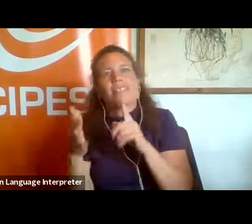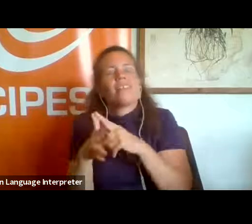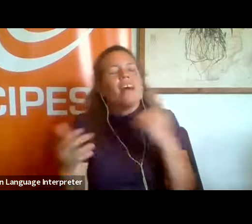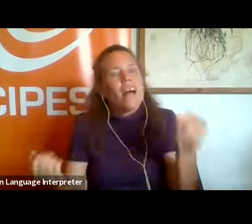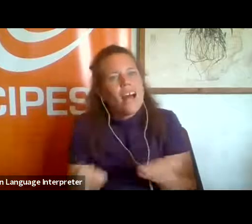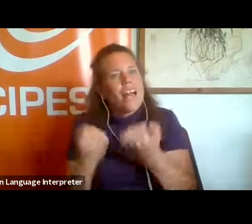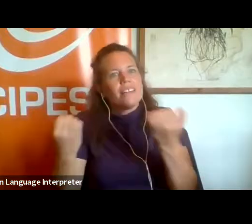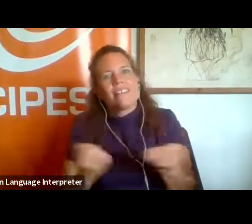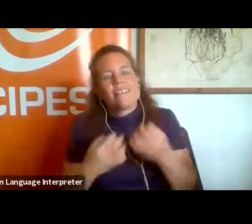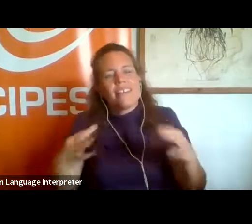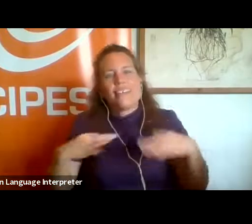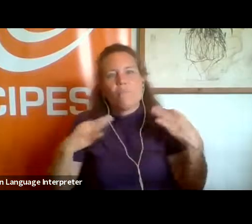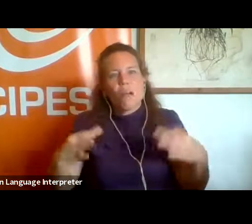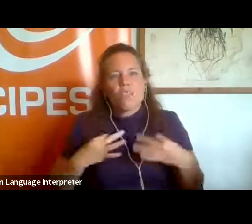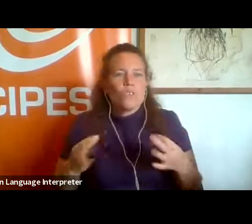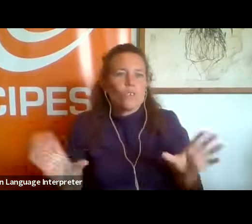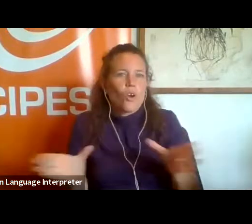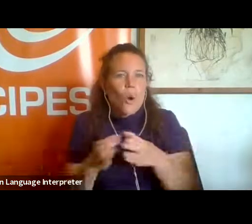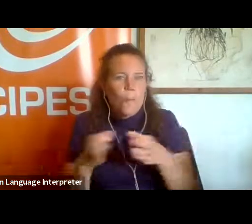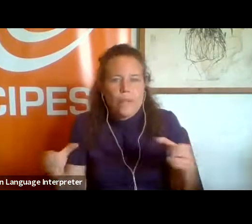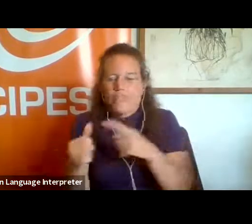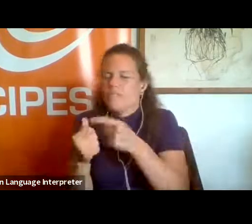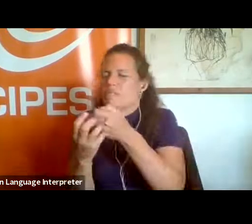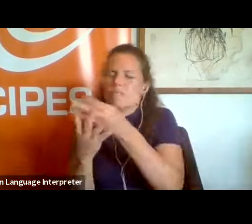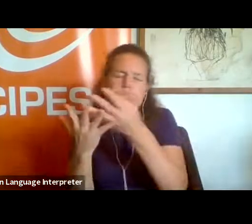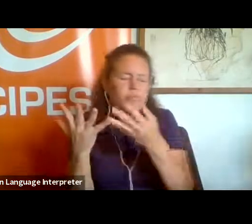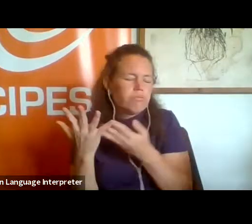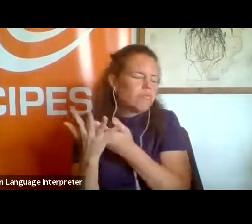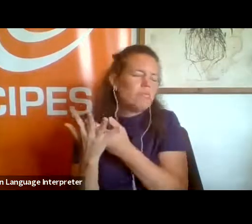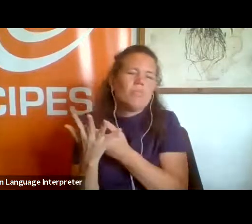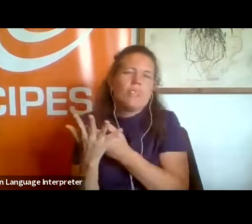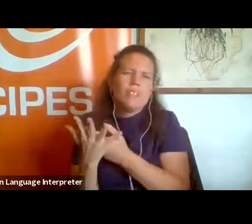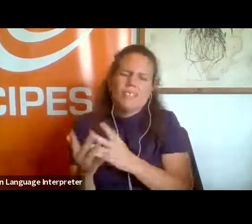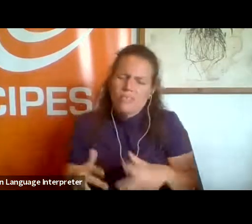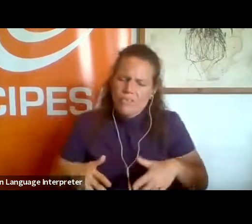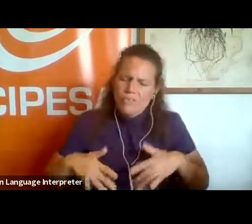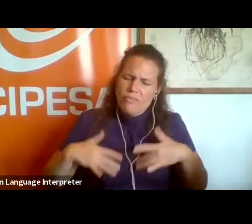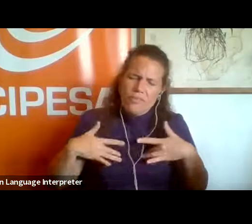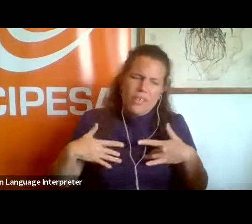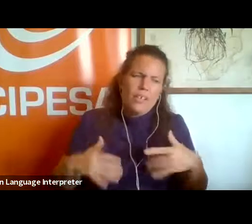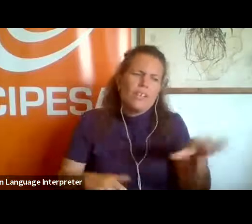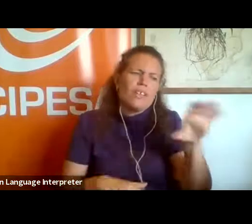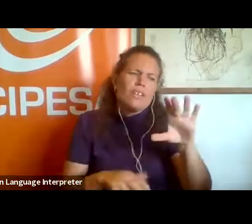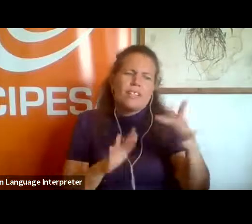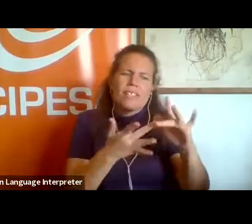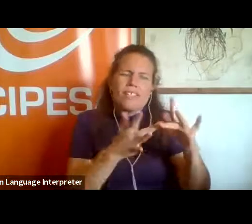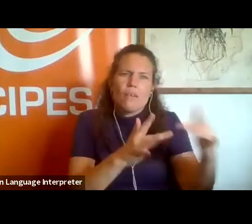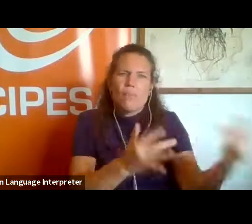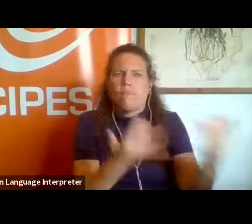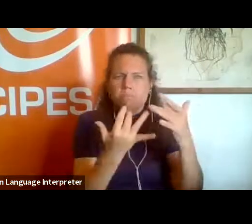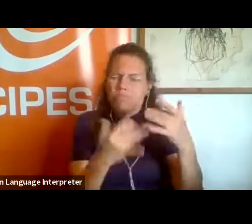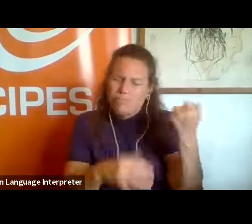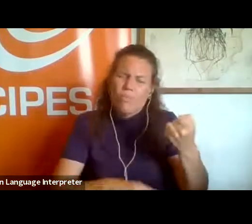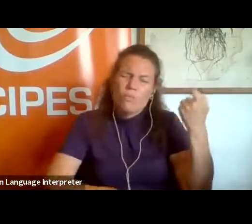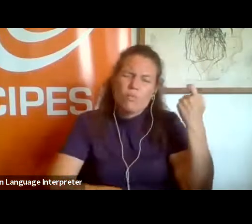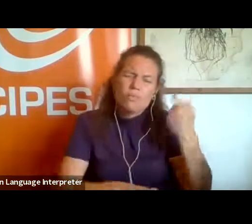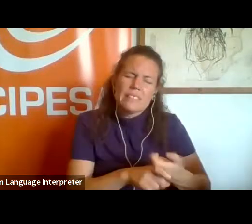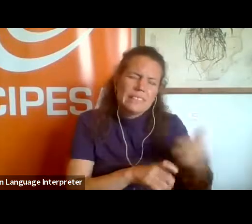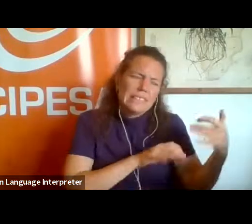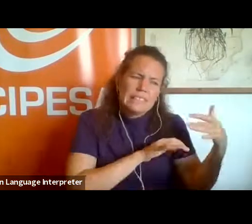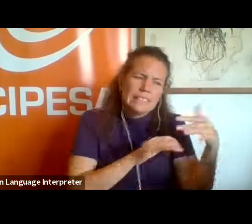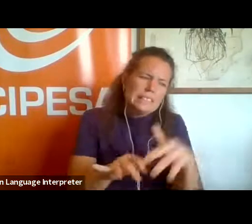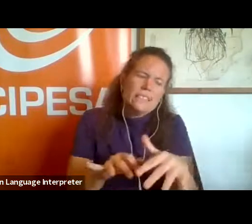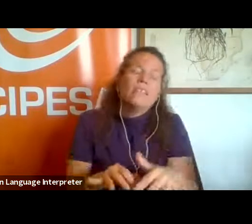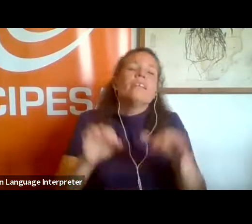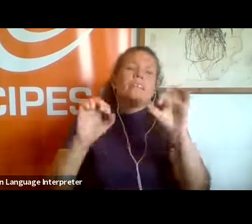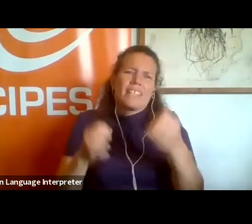companies. A lot of that, what it makes it feel like is the cyberverse is just quite hostile, and can be quite scary